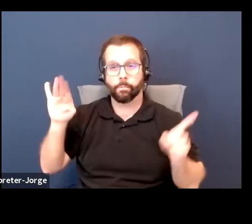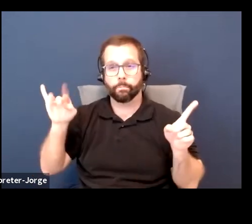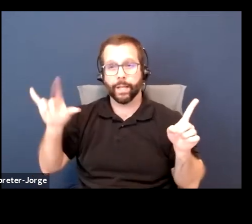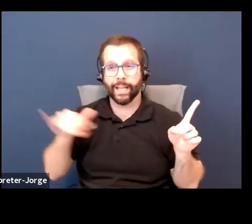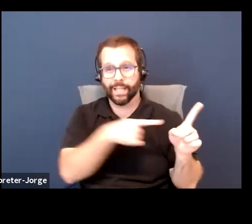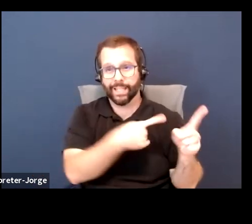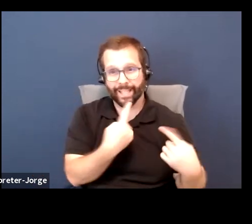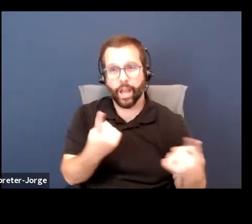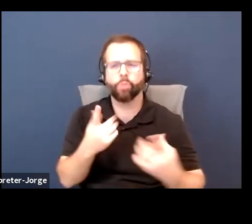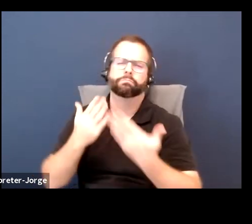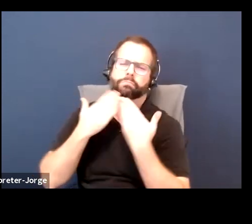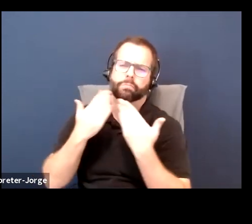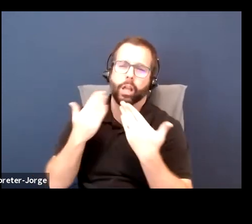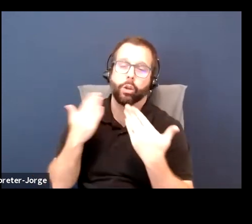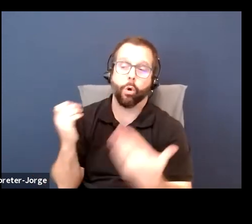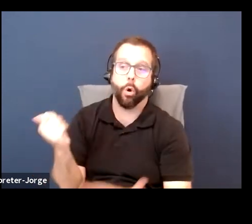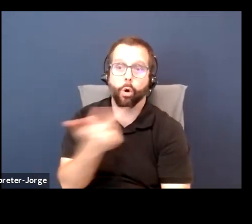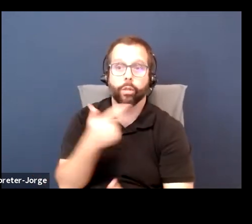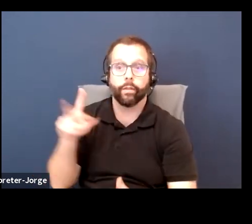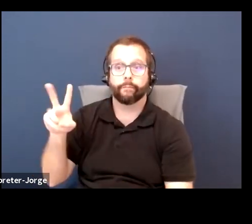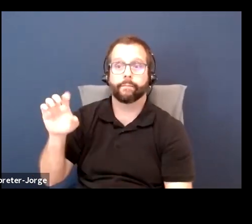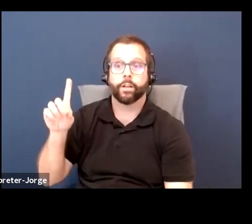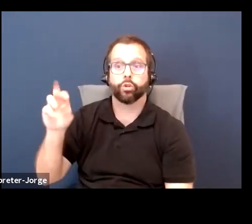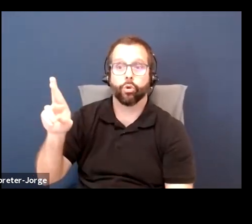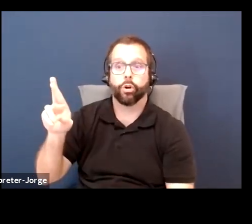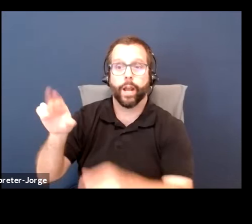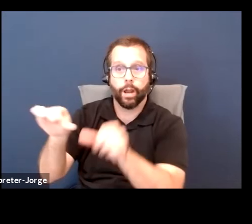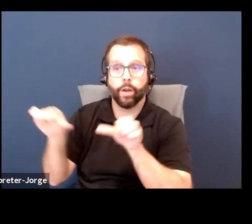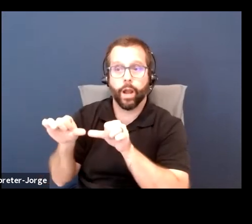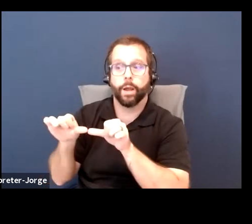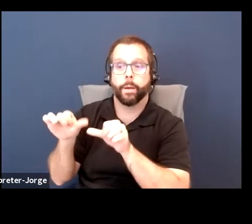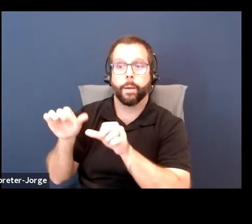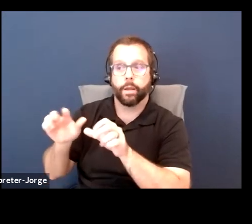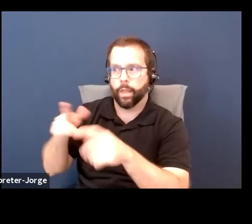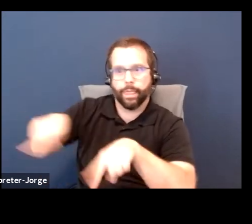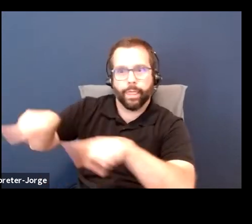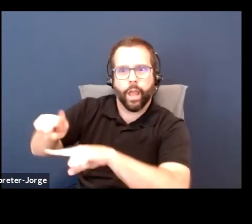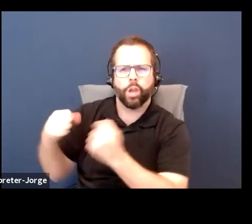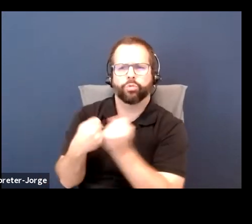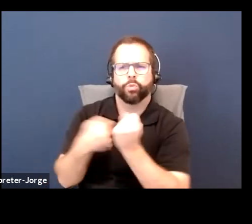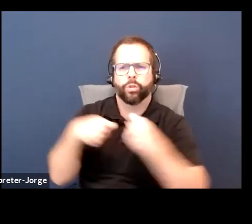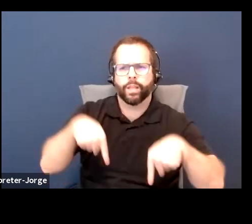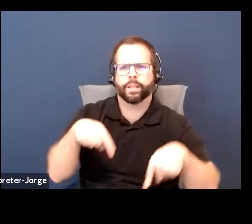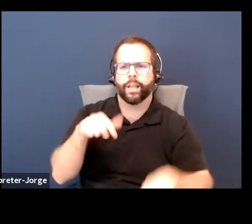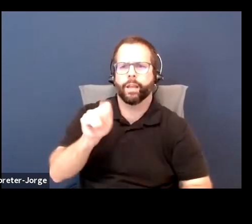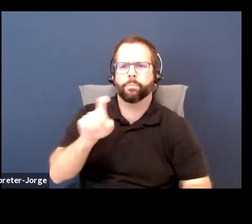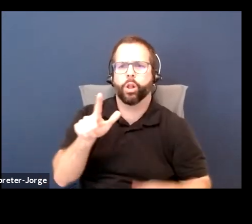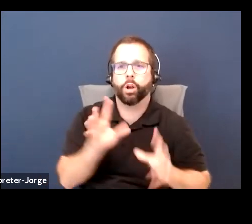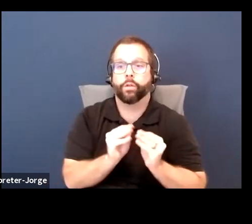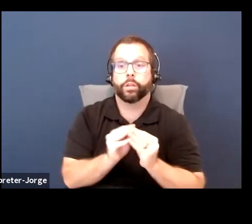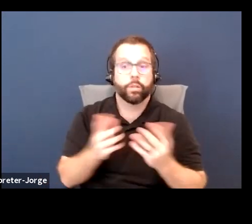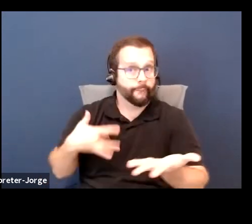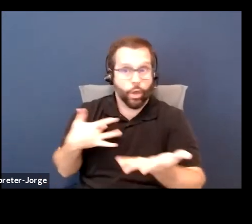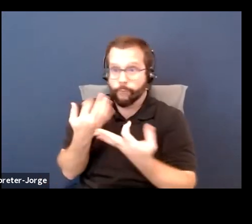vendoring area for supporting the virtual April conference. Please feel free to go into any of